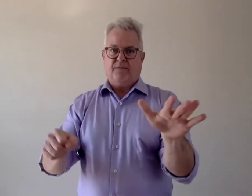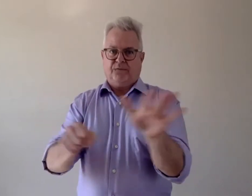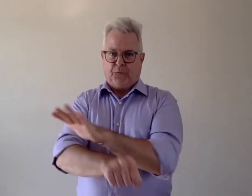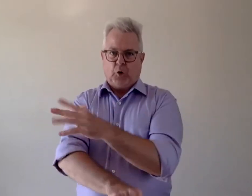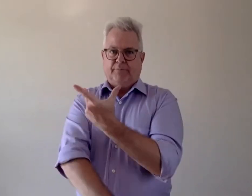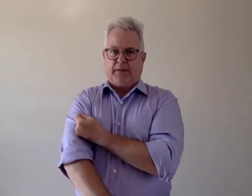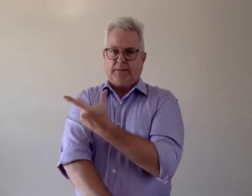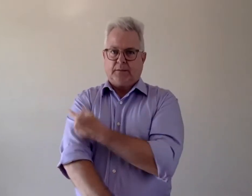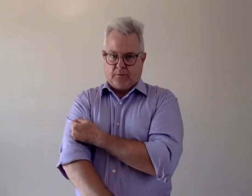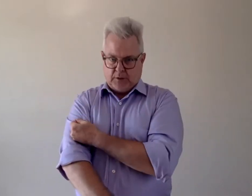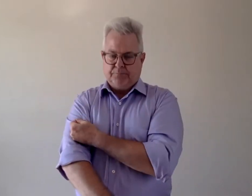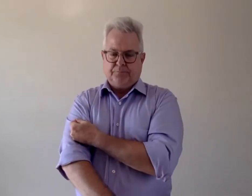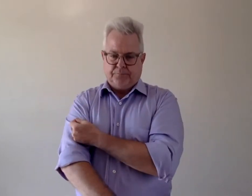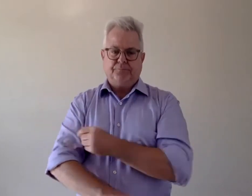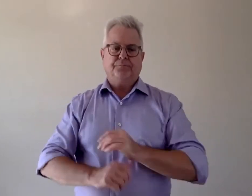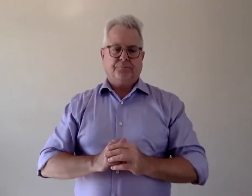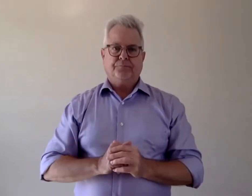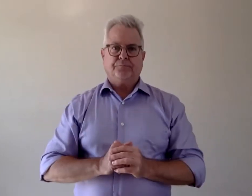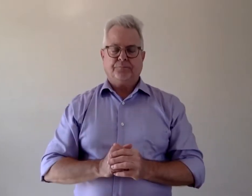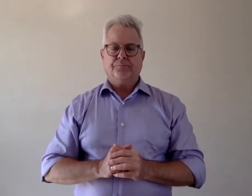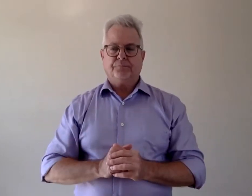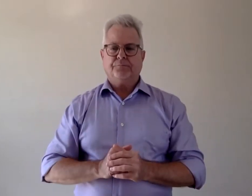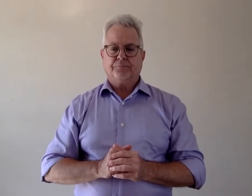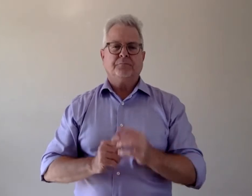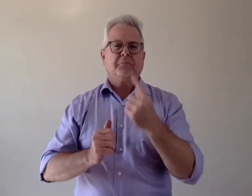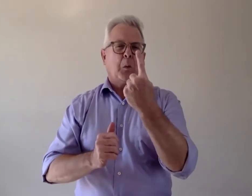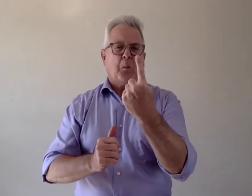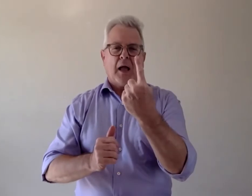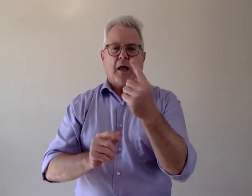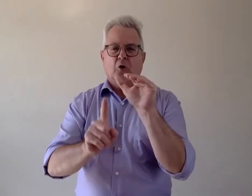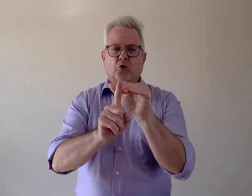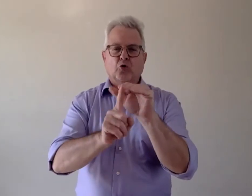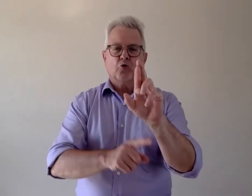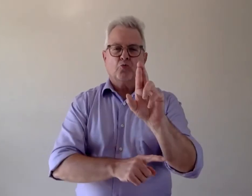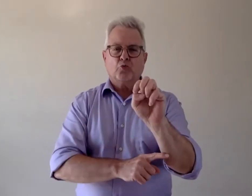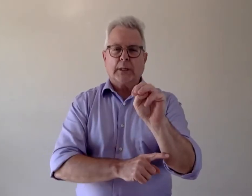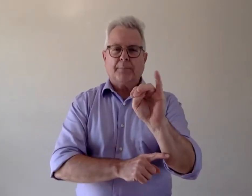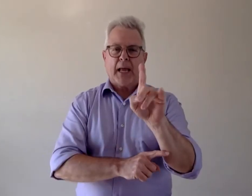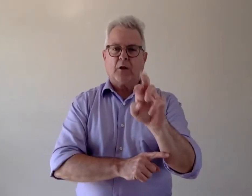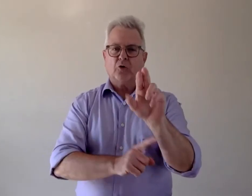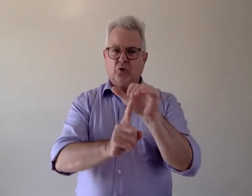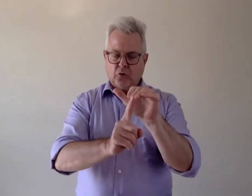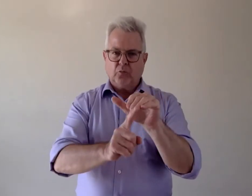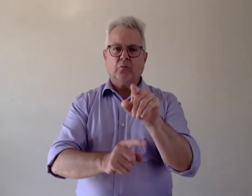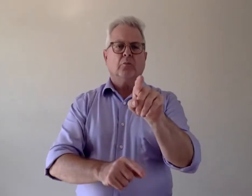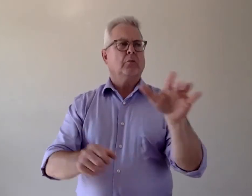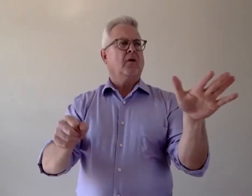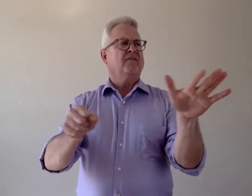with those lists, those apply to those who are fully vaccinated as well. Also a reminder